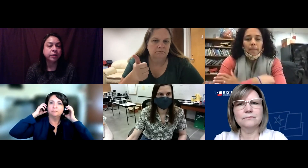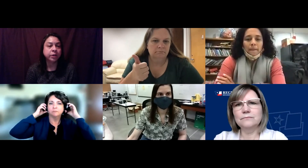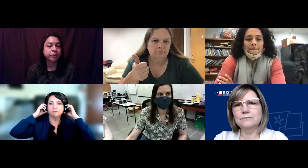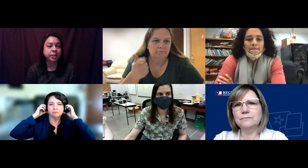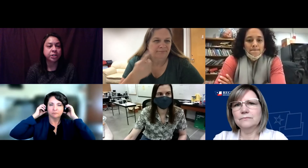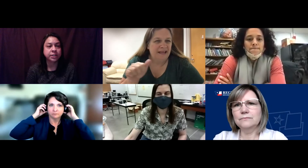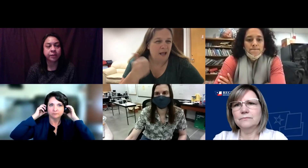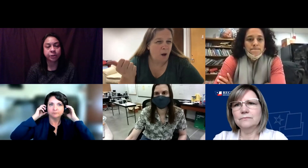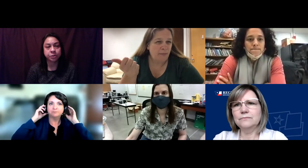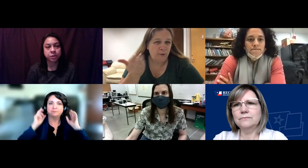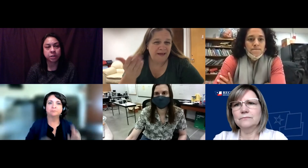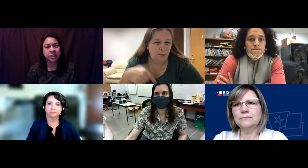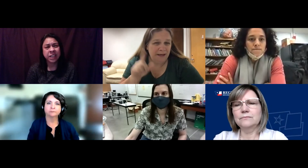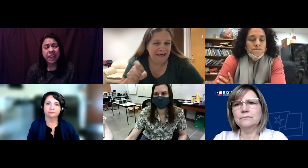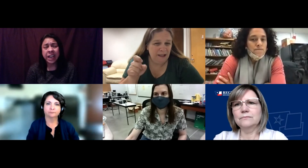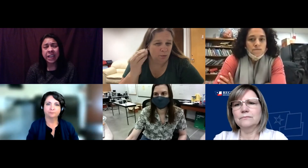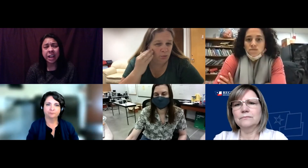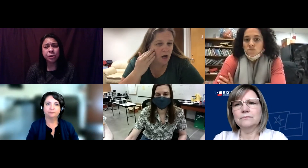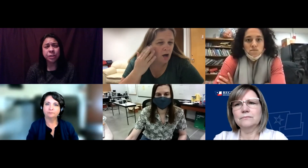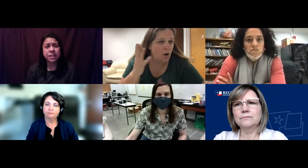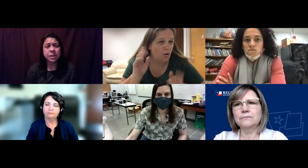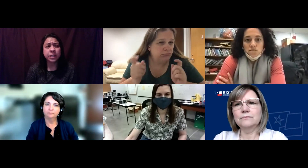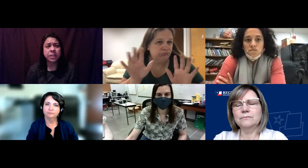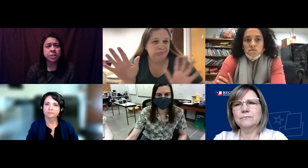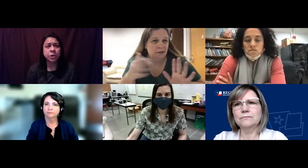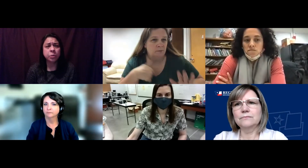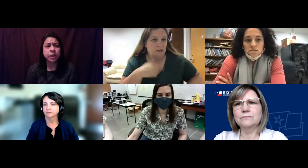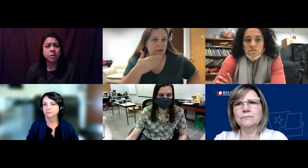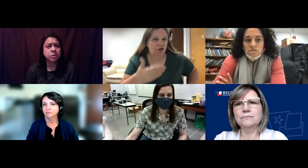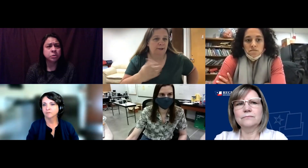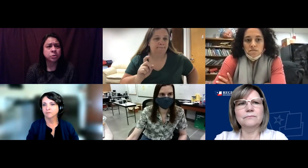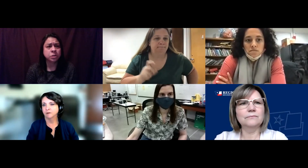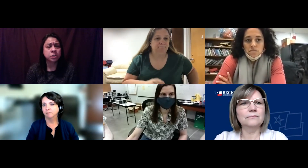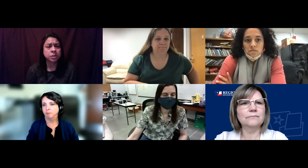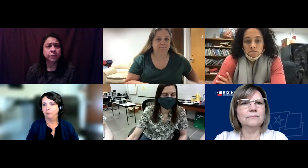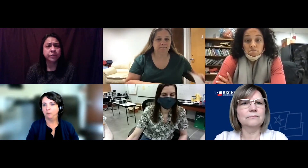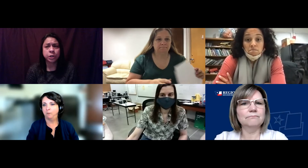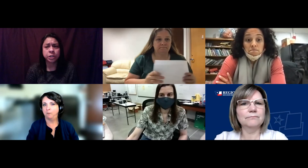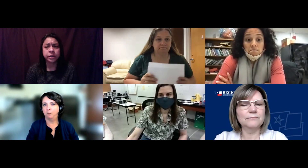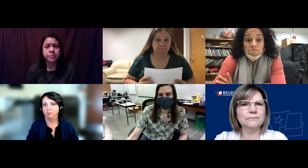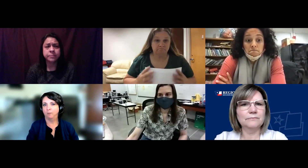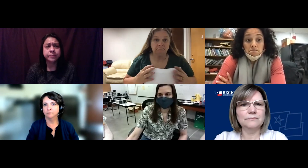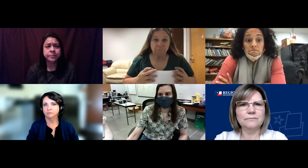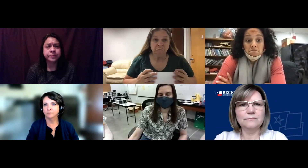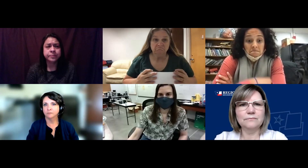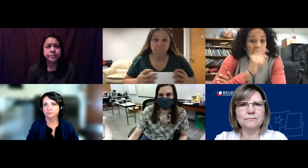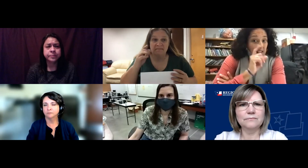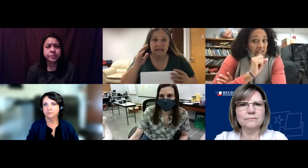and give their information as the afternoon goes on. Any other things that we need to know about, or do you feel we're good?